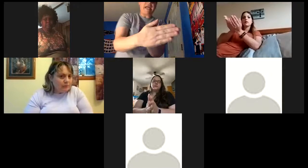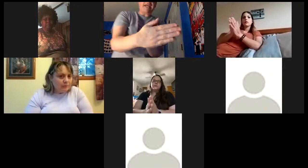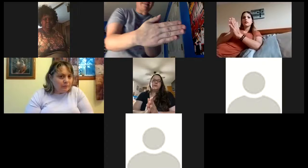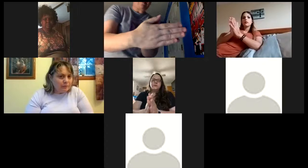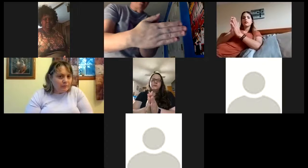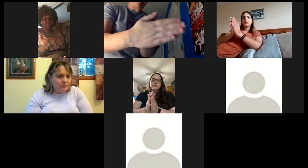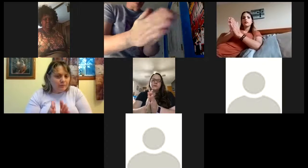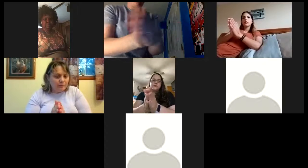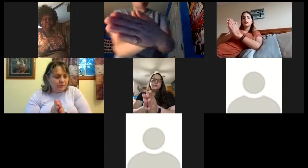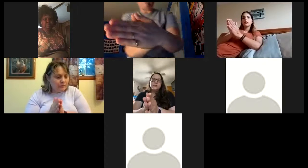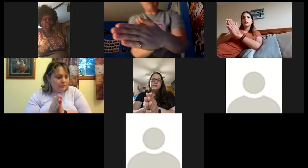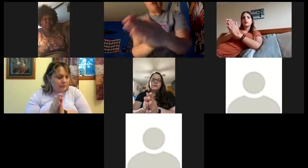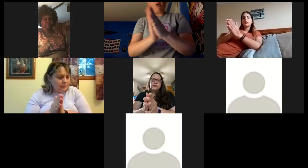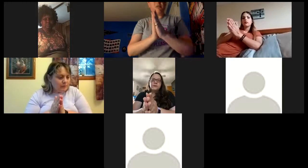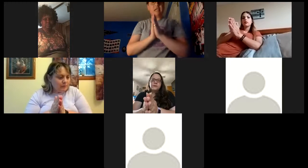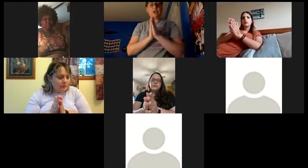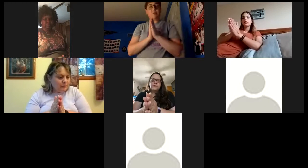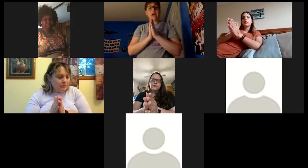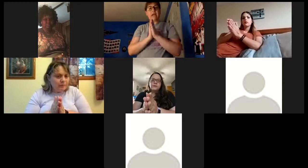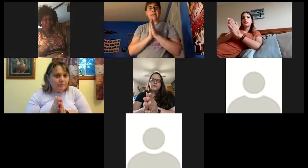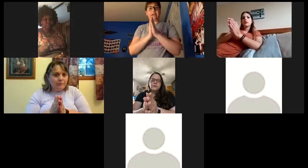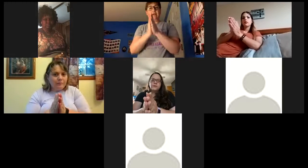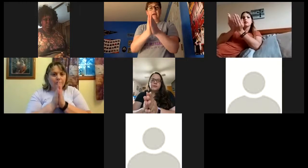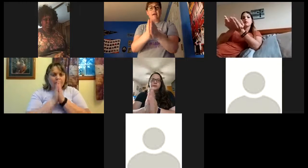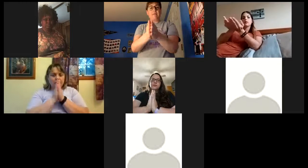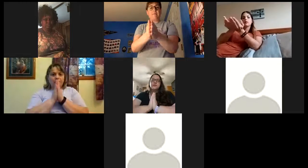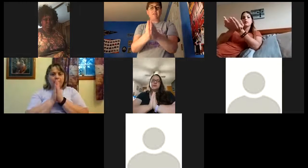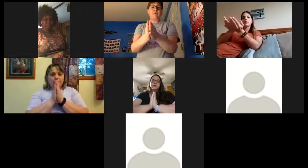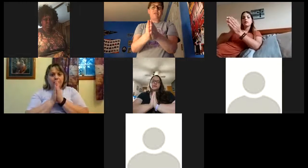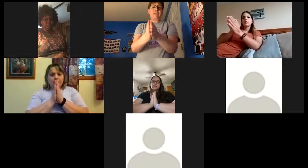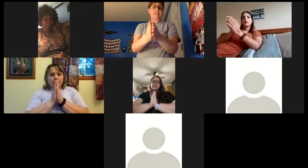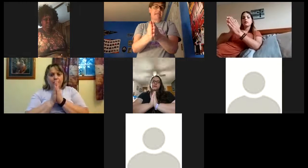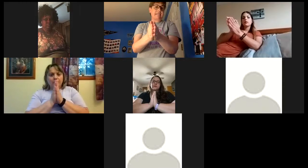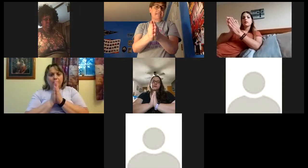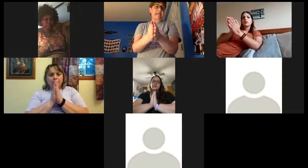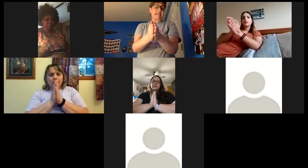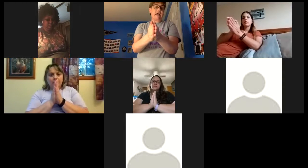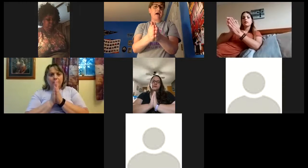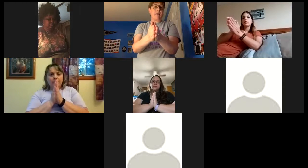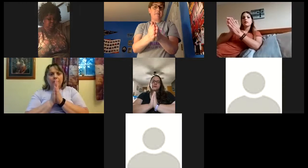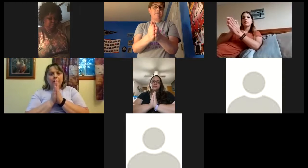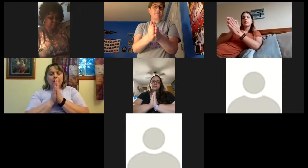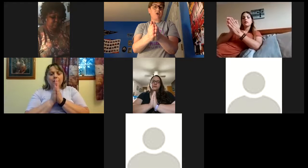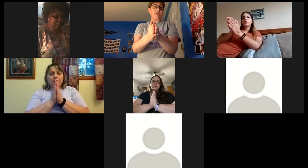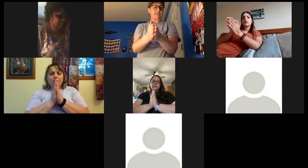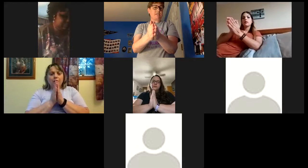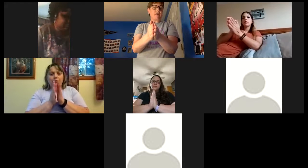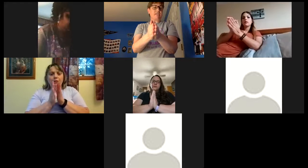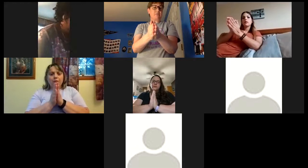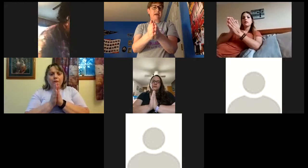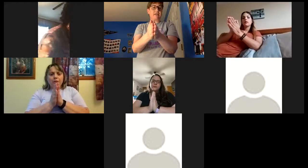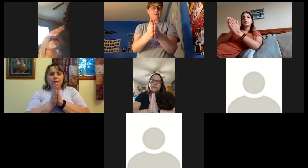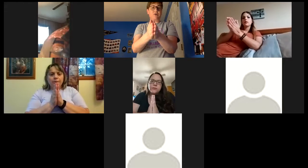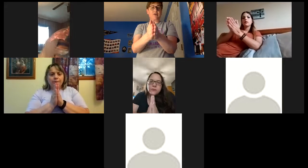two hands touching each other, almost like you're praying, but the book is like it's standing up on